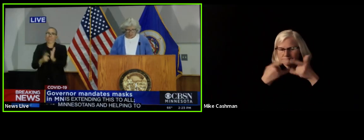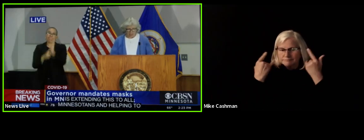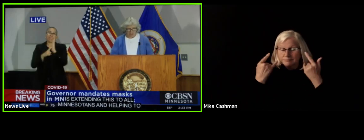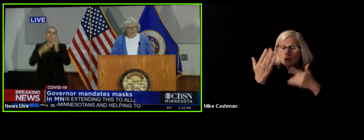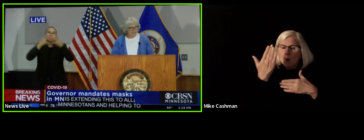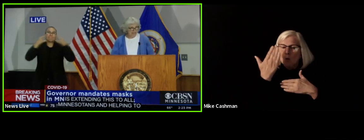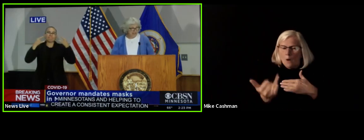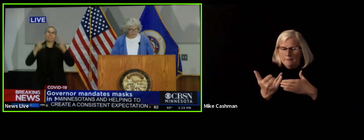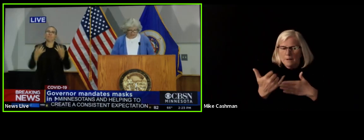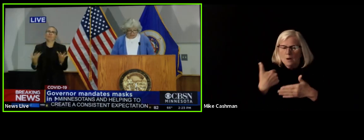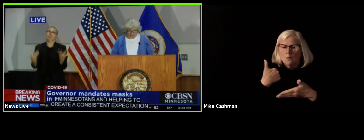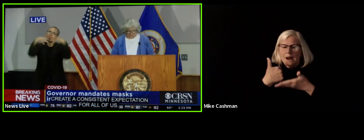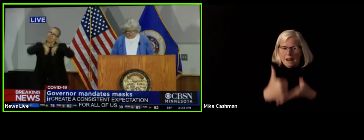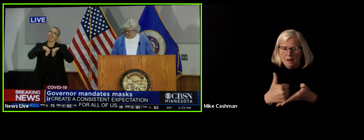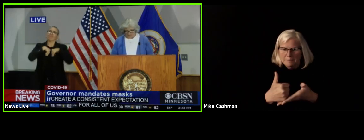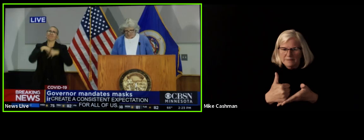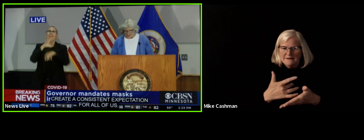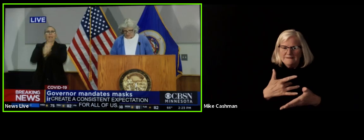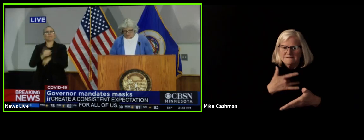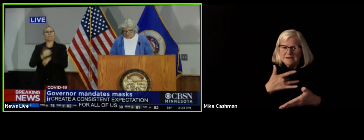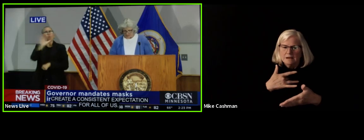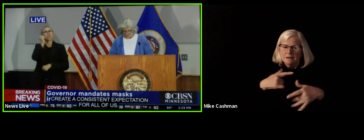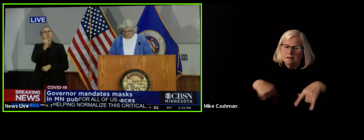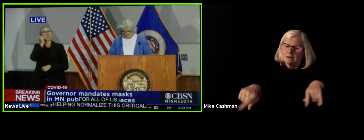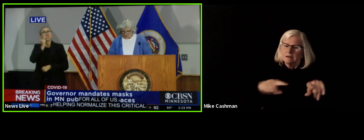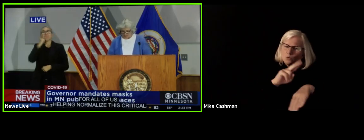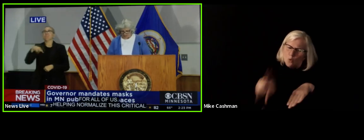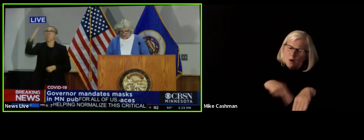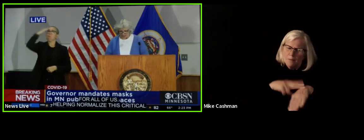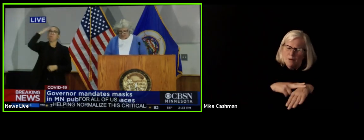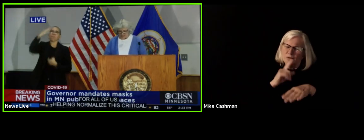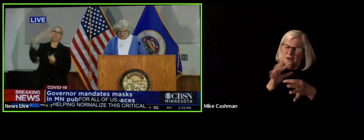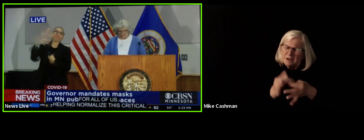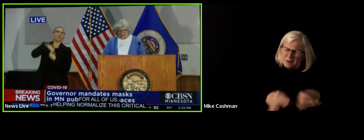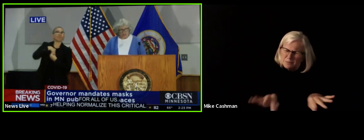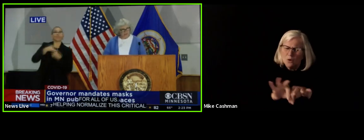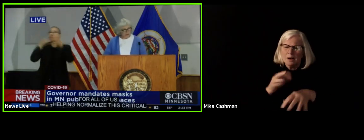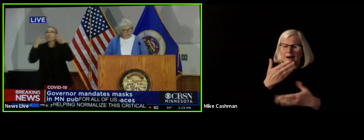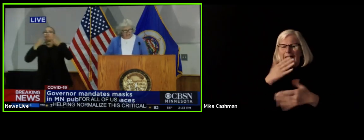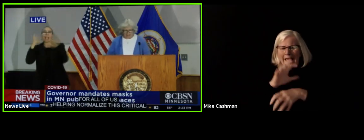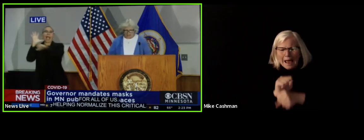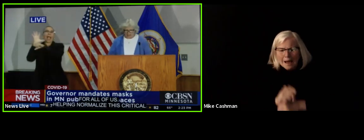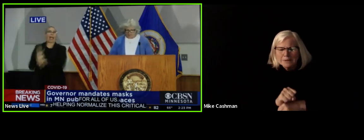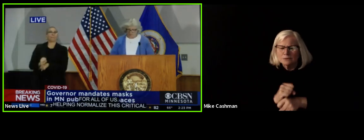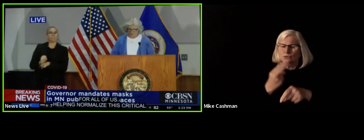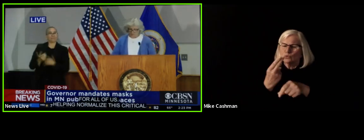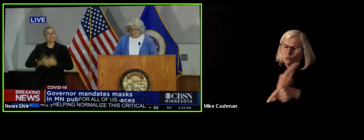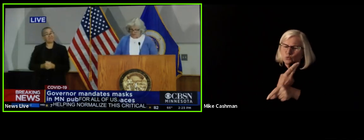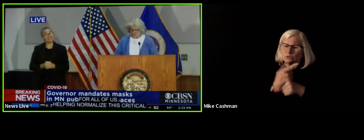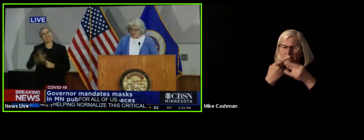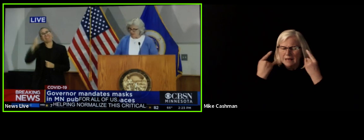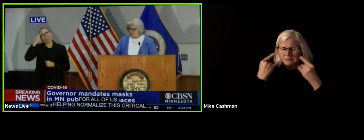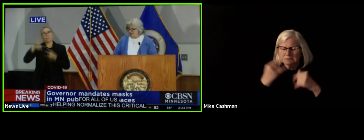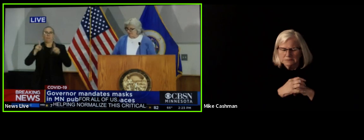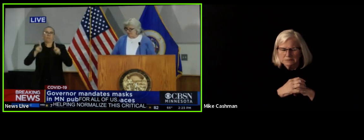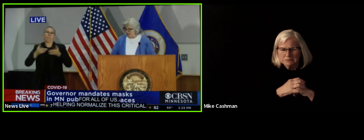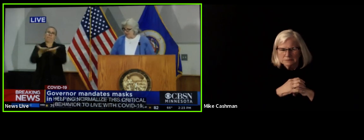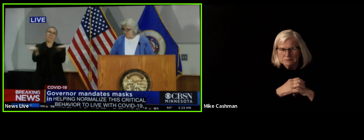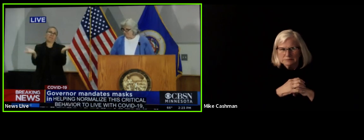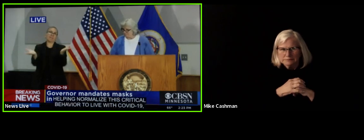critical behavior to live with COVID, as the Lieutenant Governor so eloquently said. So as of essentially midnight